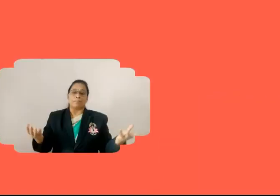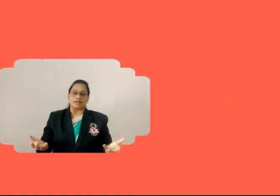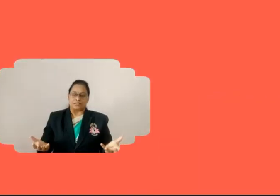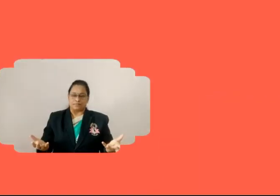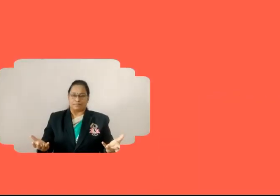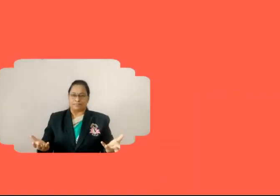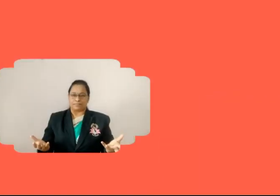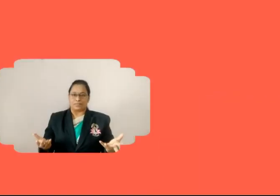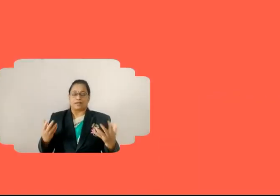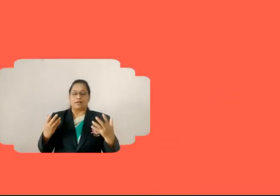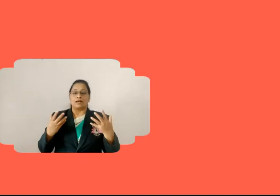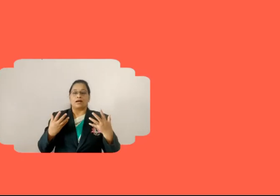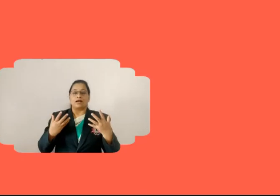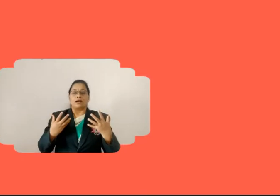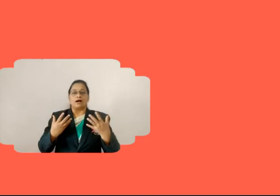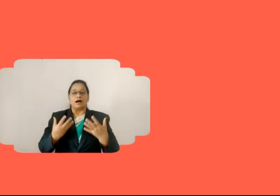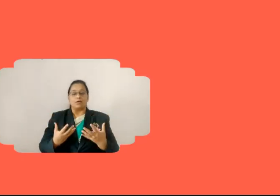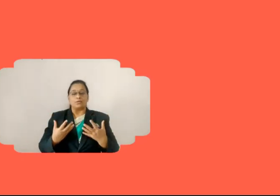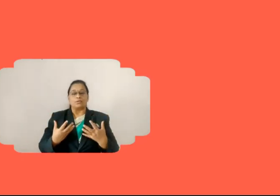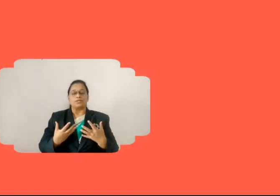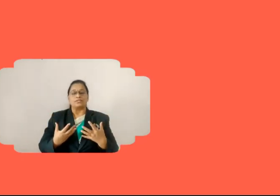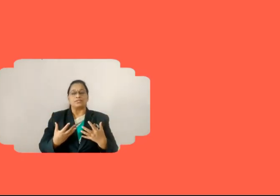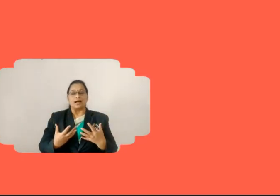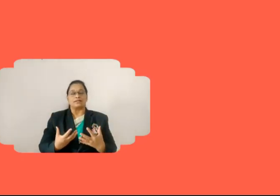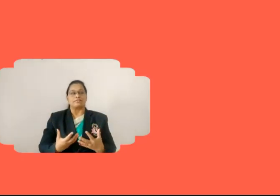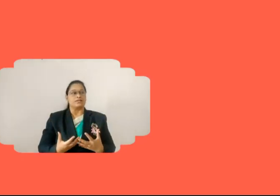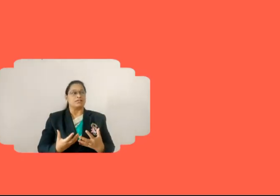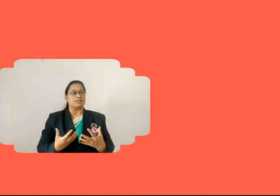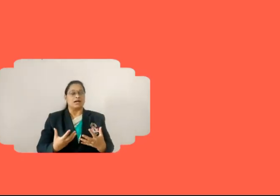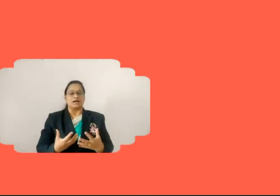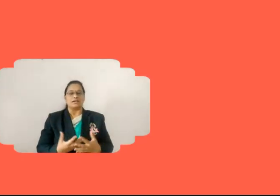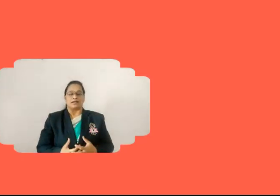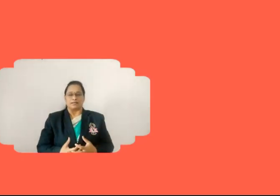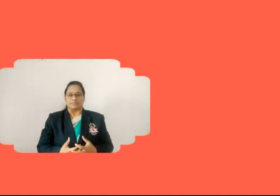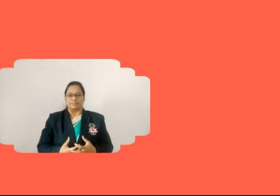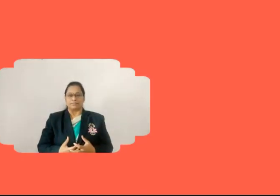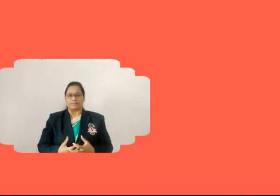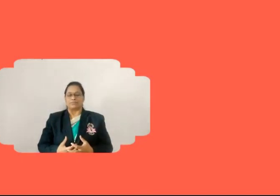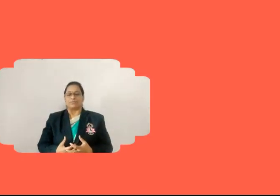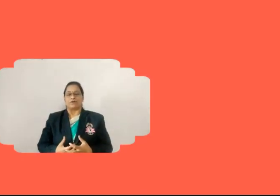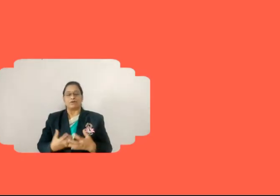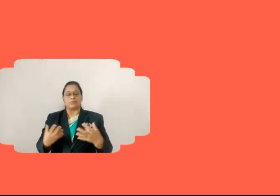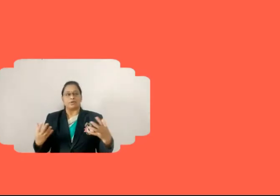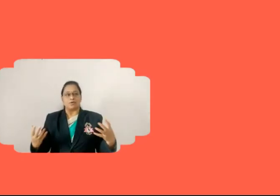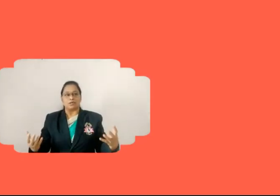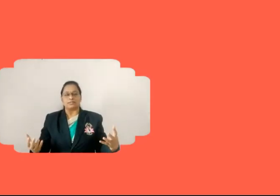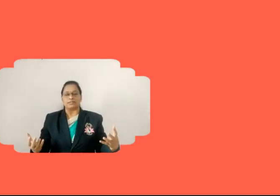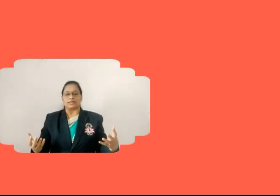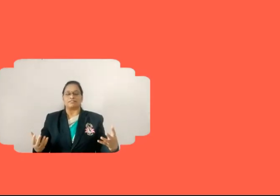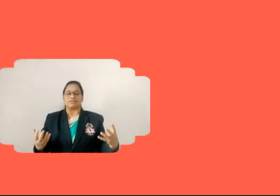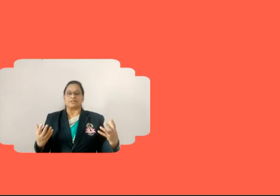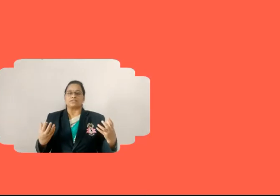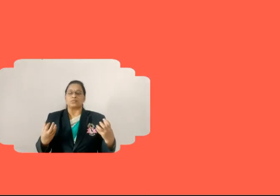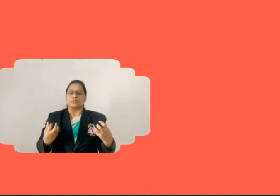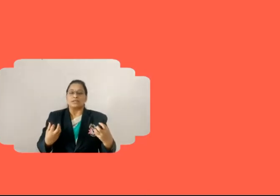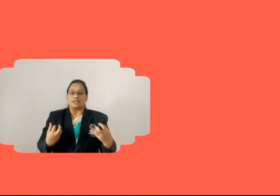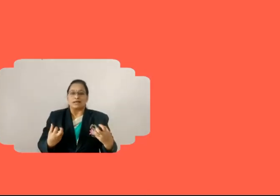But how do these activities are done? For doing all these activities, we need